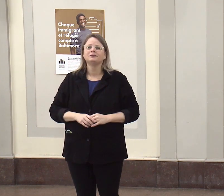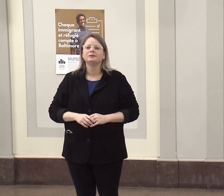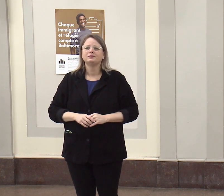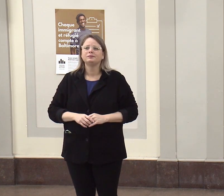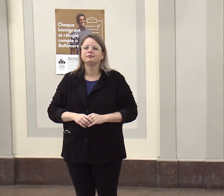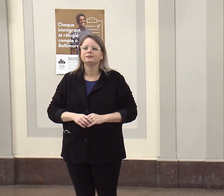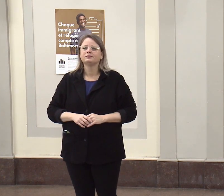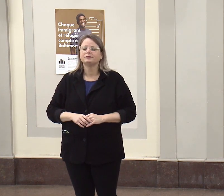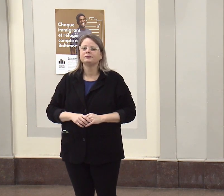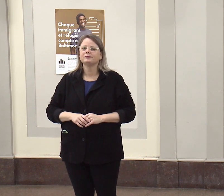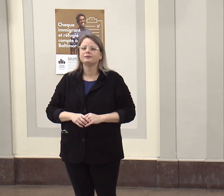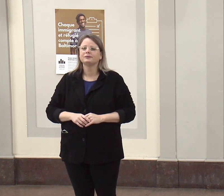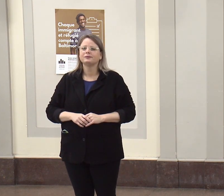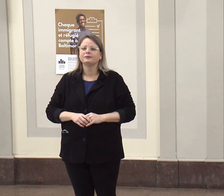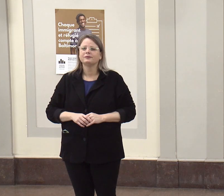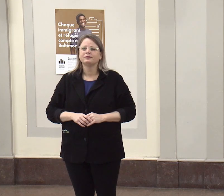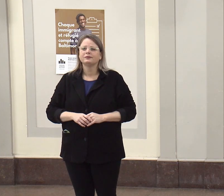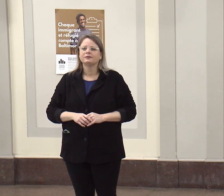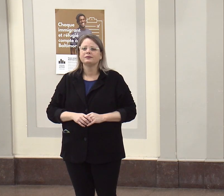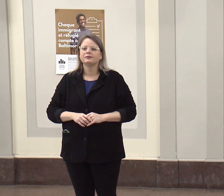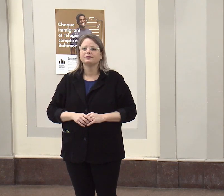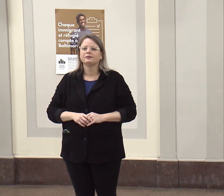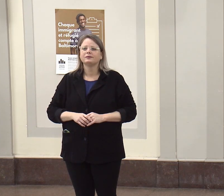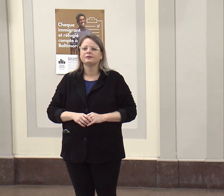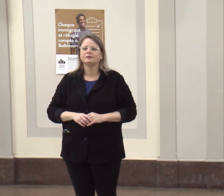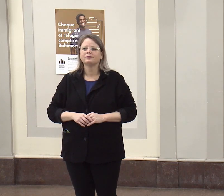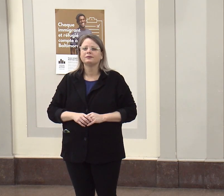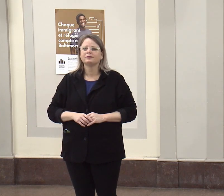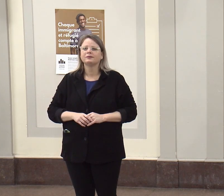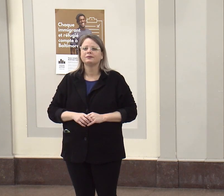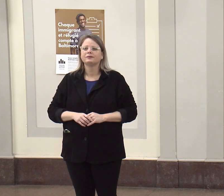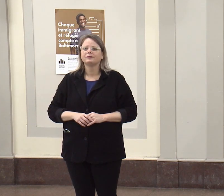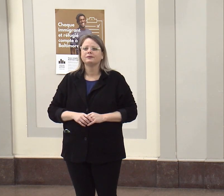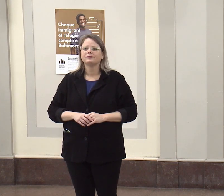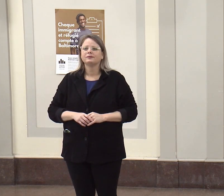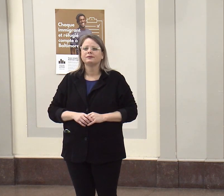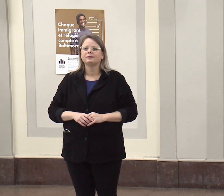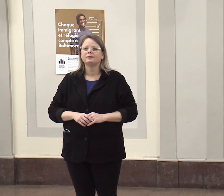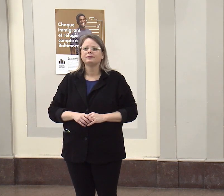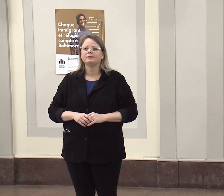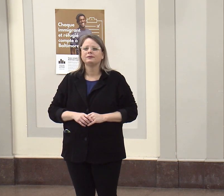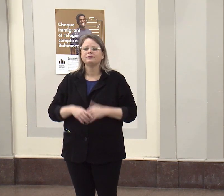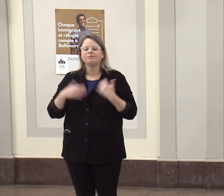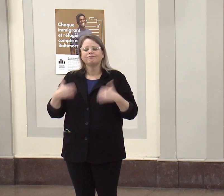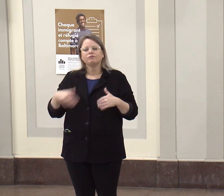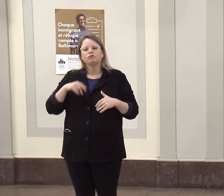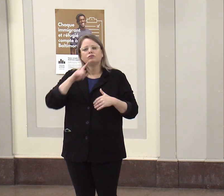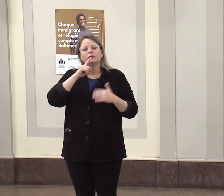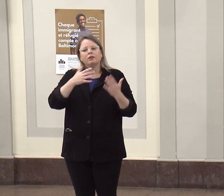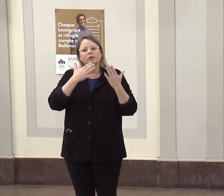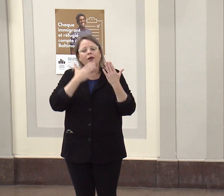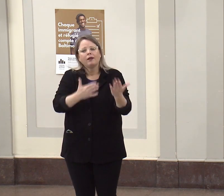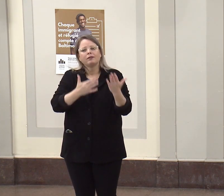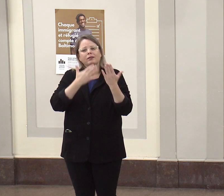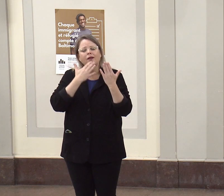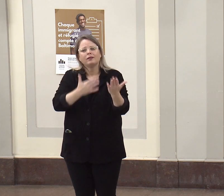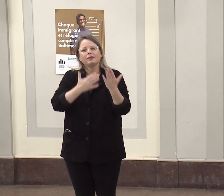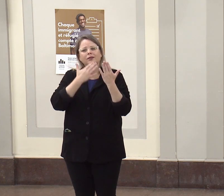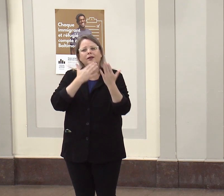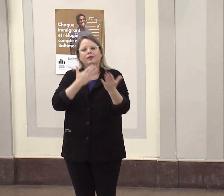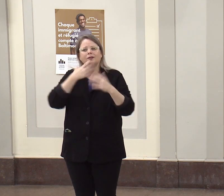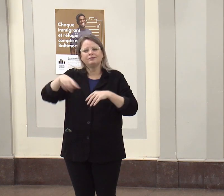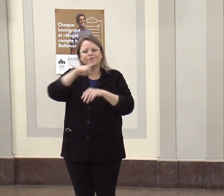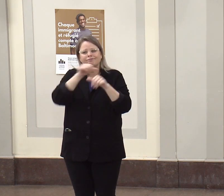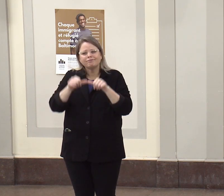I want to sincerely thank these 30 groups for their continued work in partnership with the city.